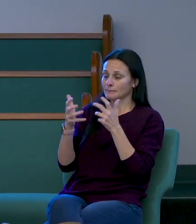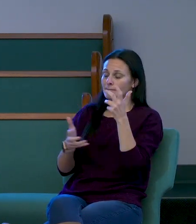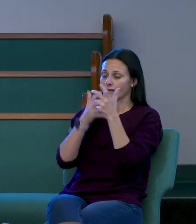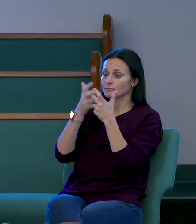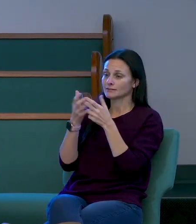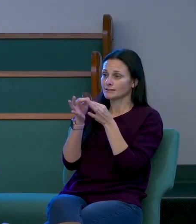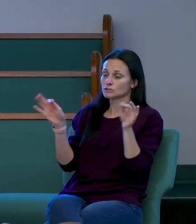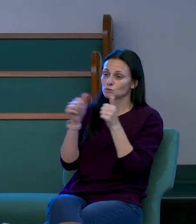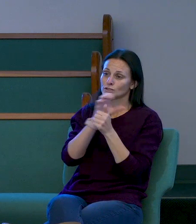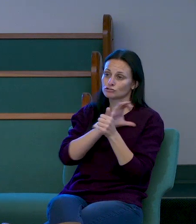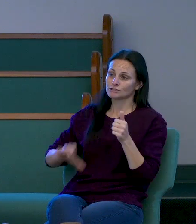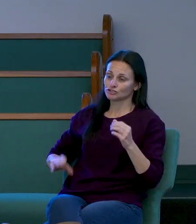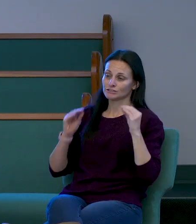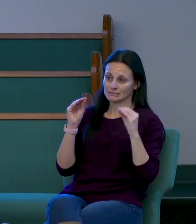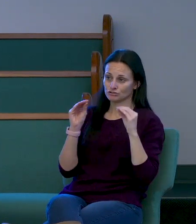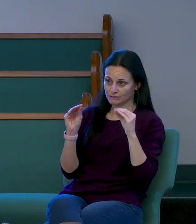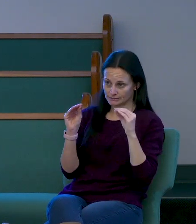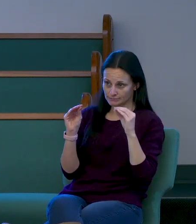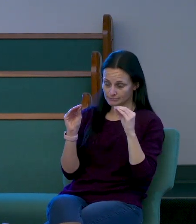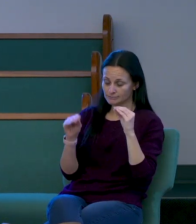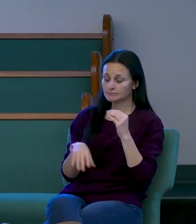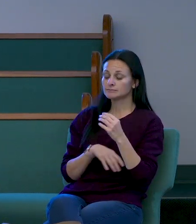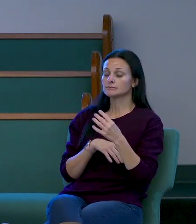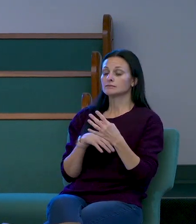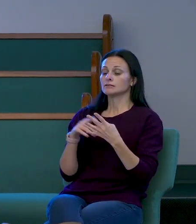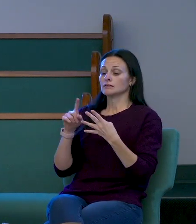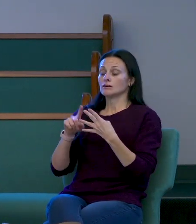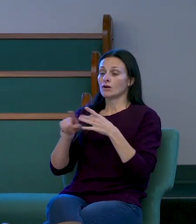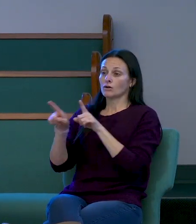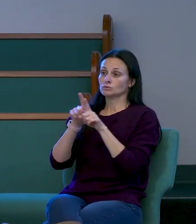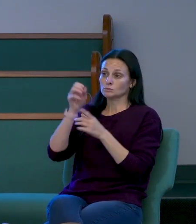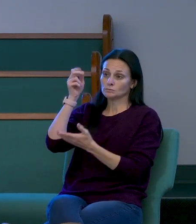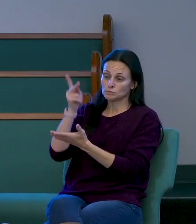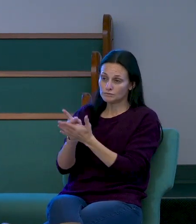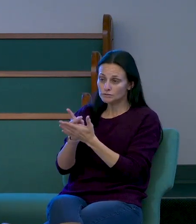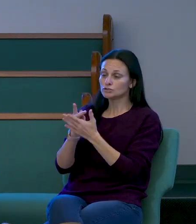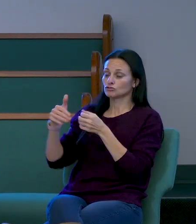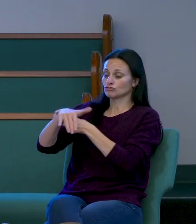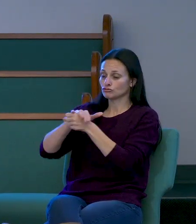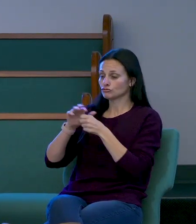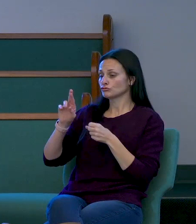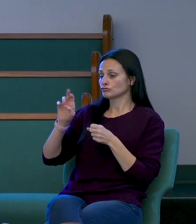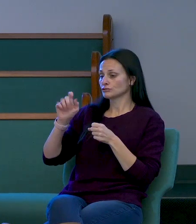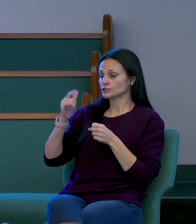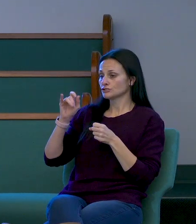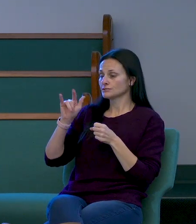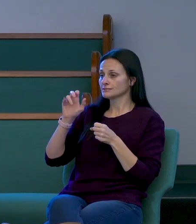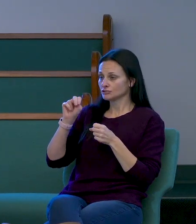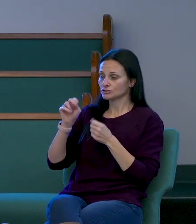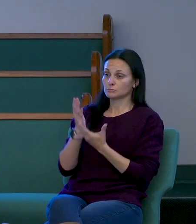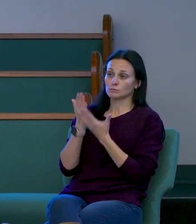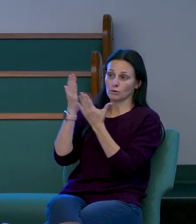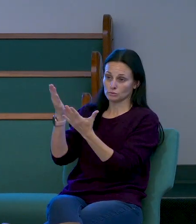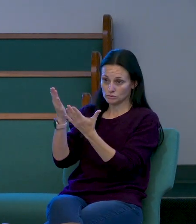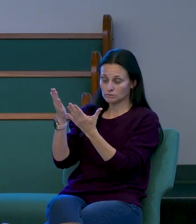language with Christian teaching. We have also approved a regionalization proposal, a